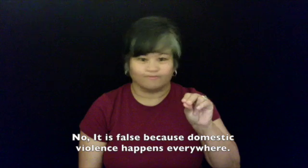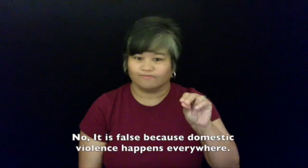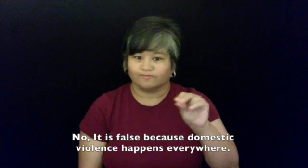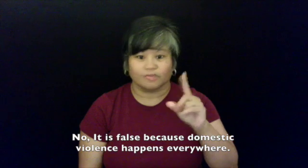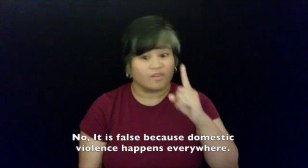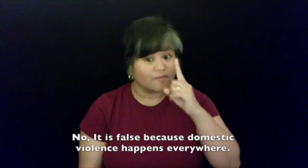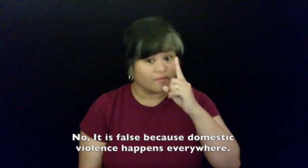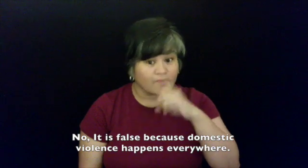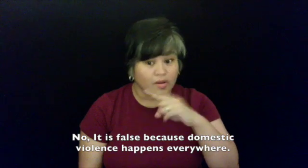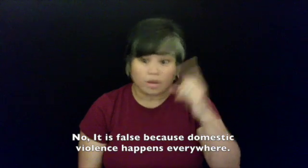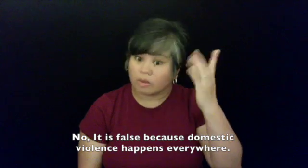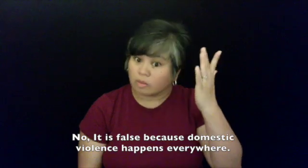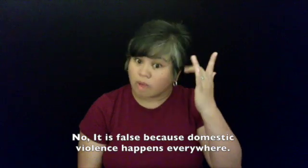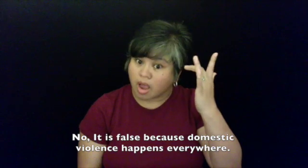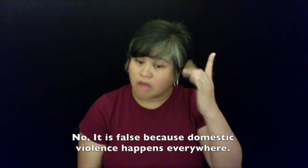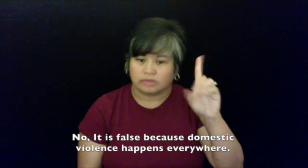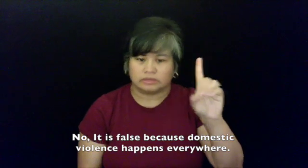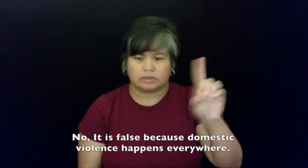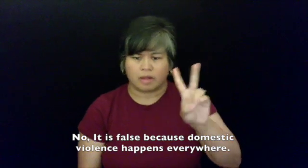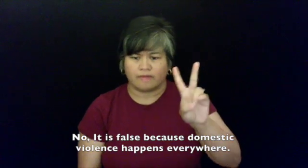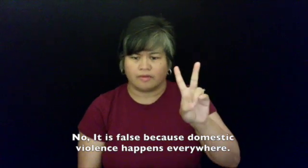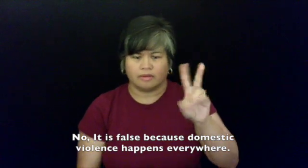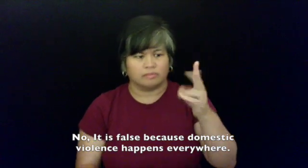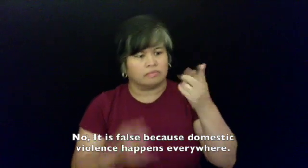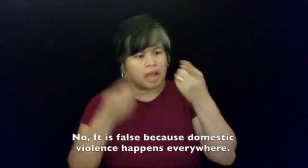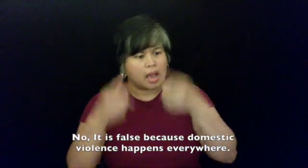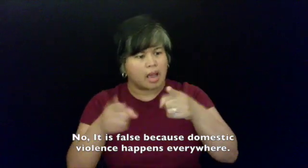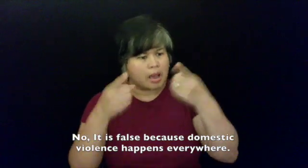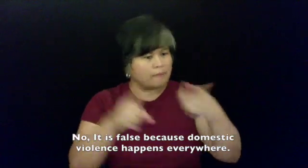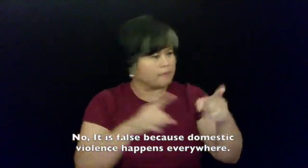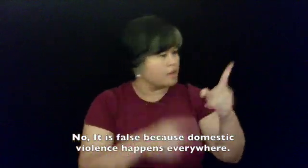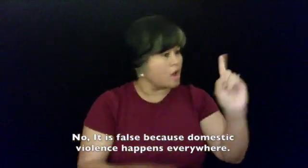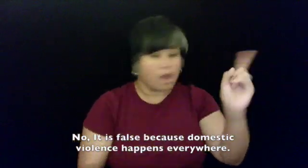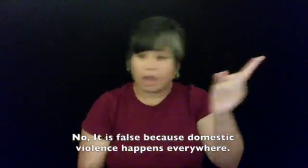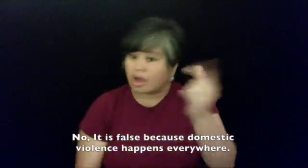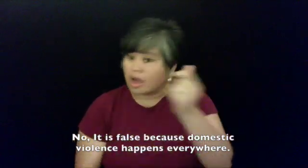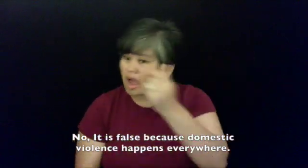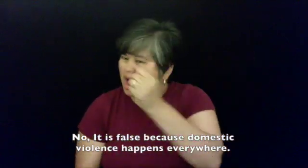No, it is false because domestic violence happens everywhere.